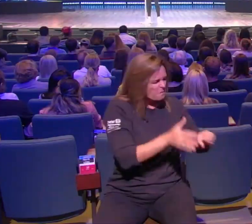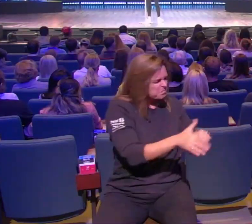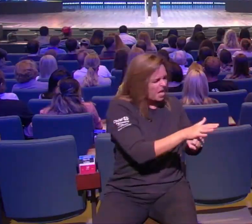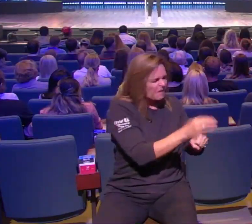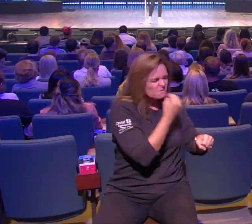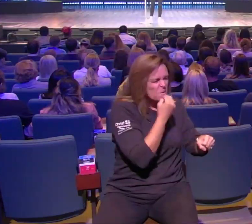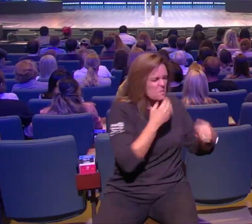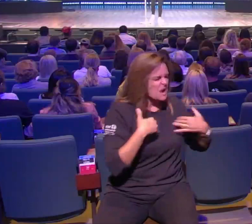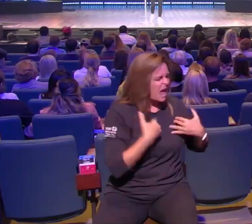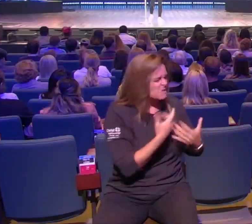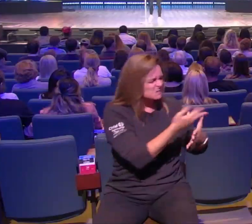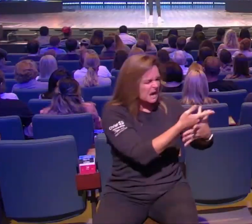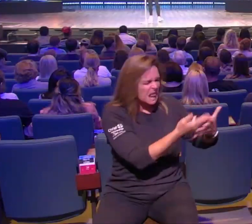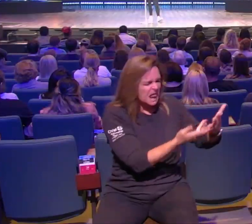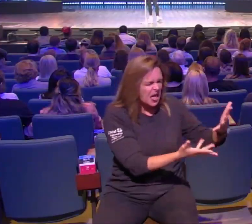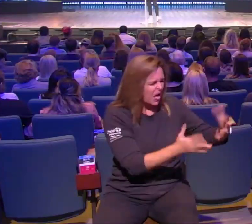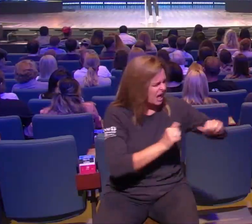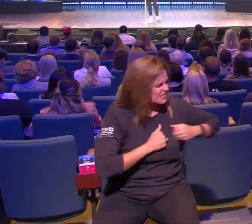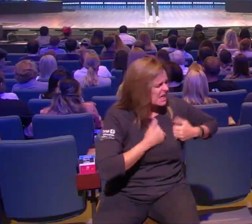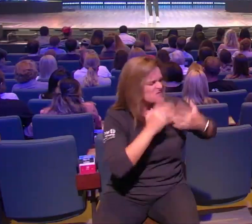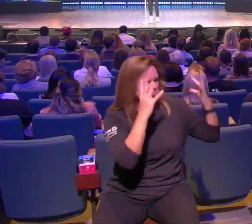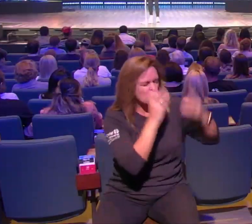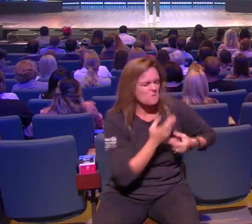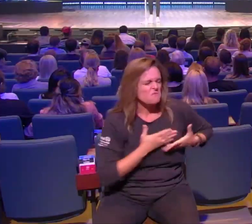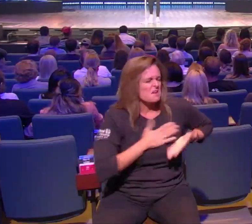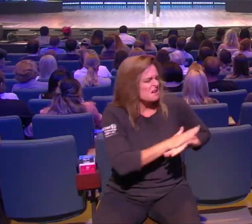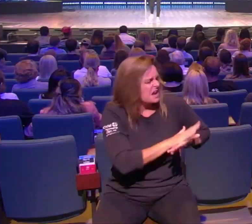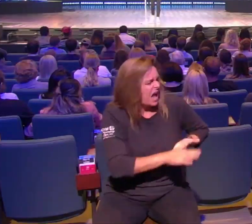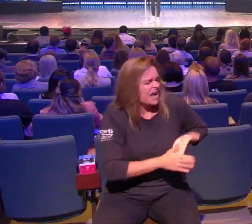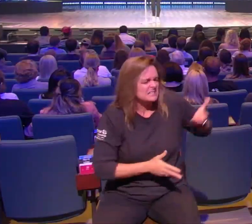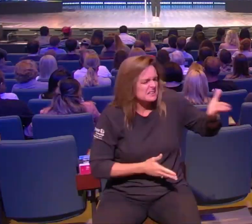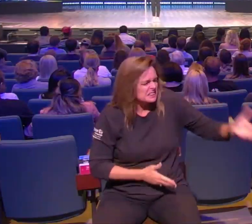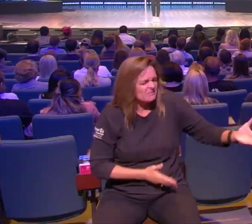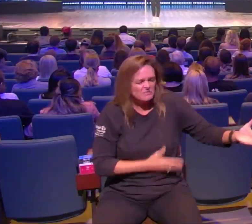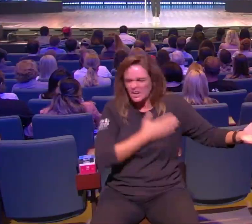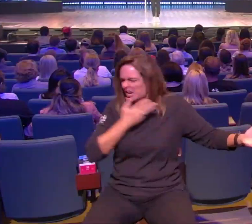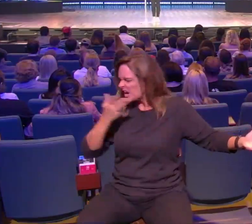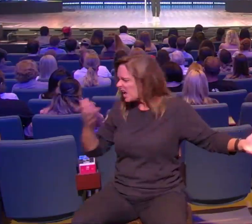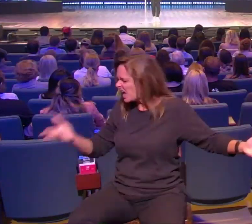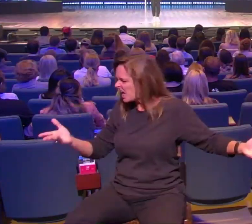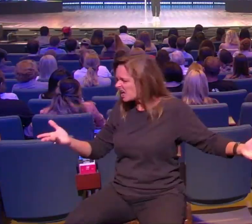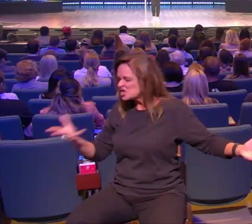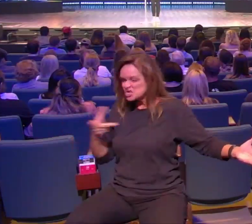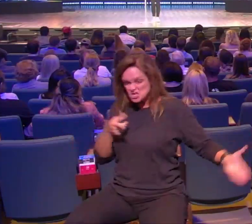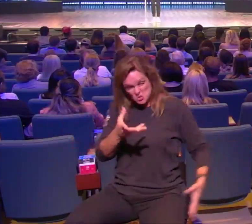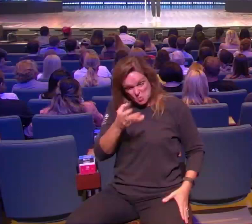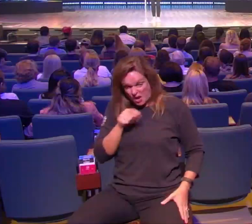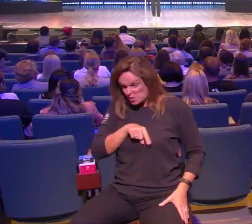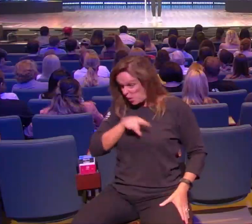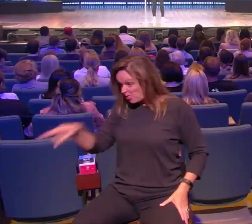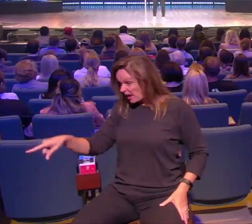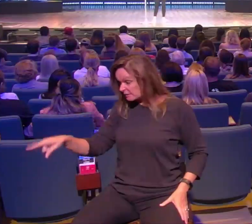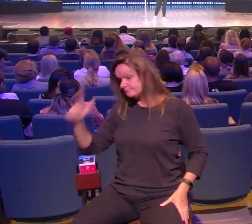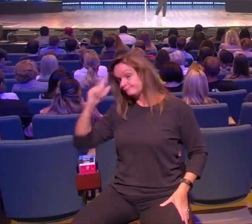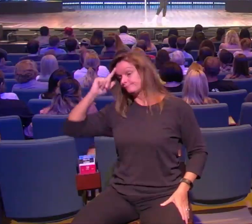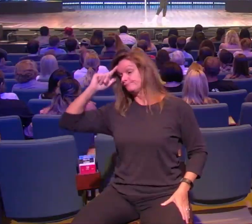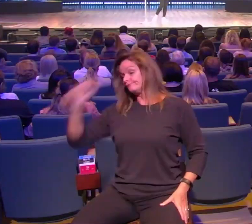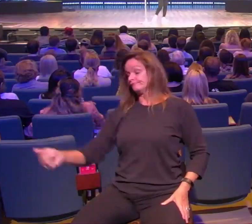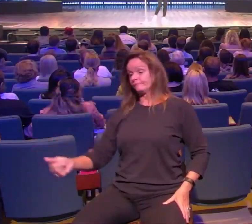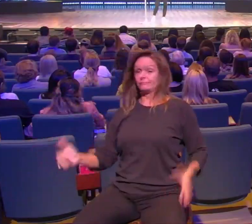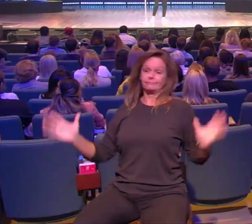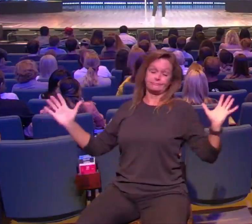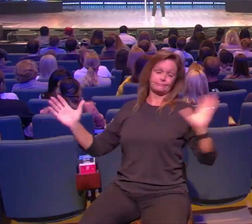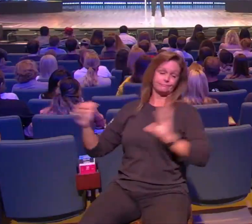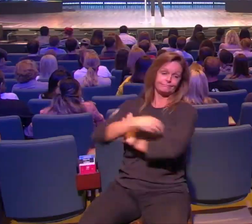Moses and the Israelites are in Moab, and they're right across the Jordan River, the Promised Land, and there's a new generation that's